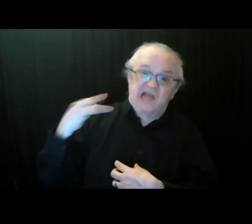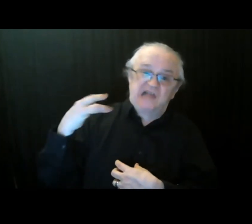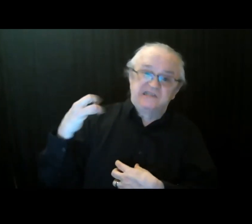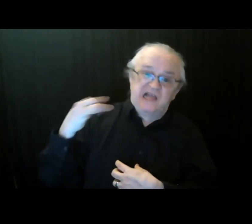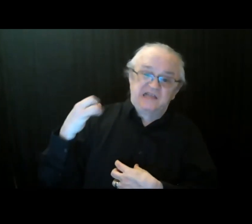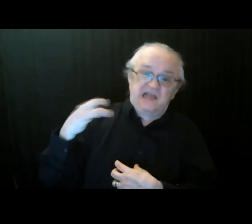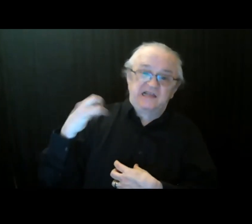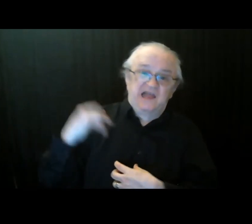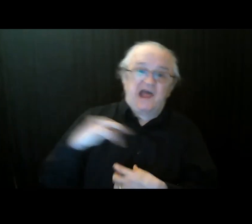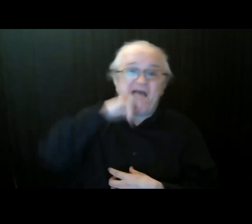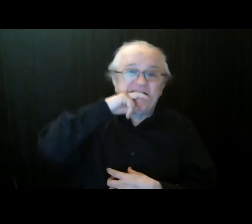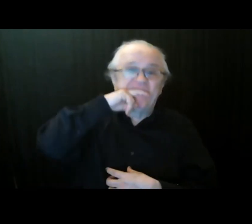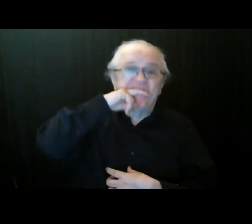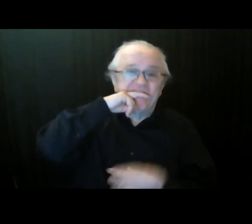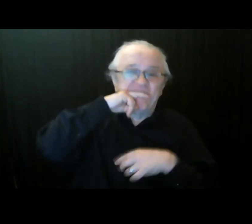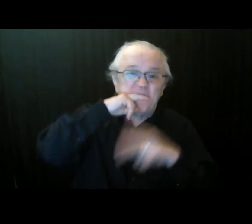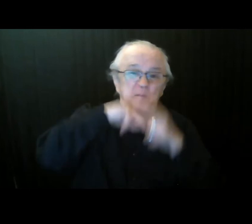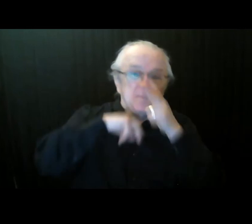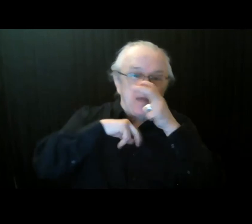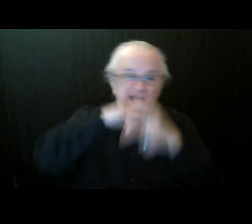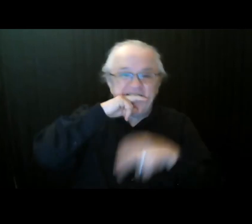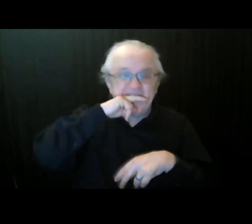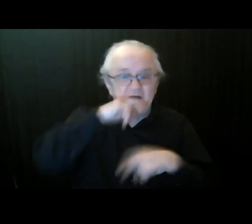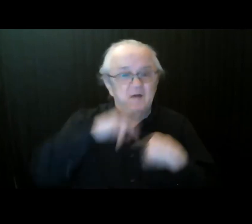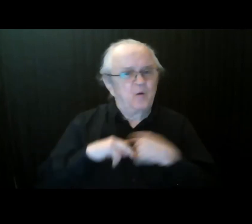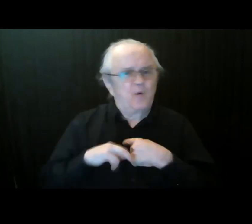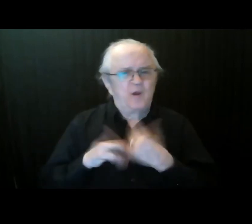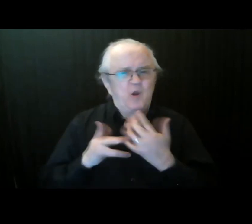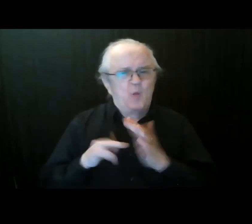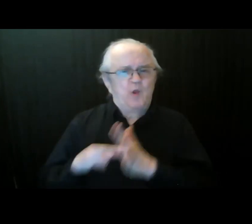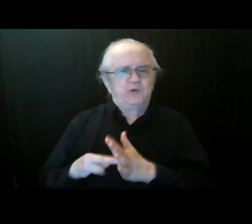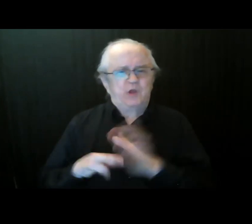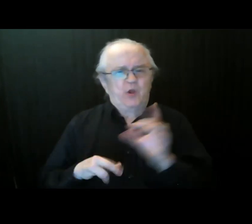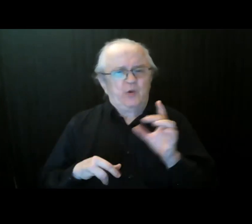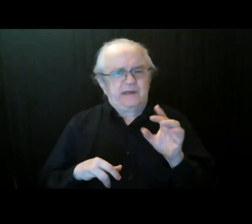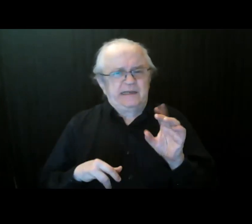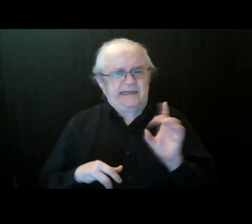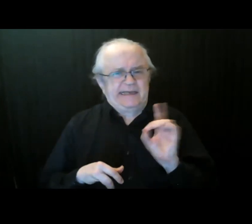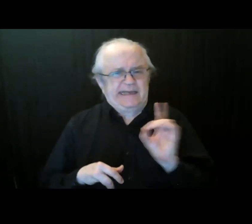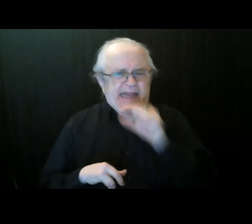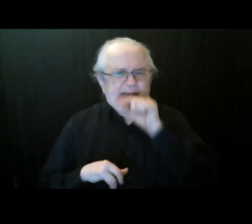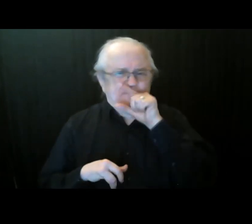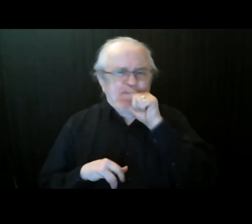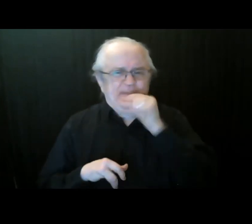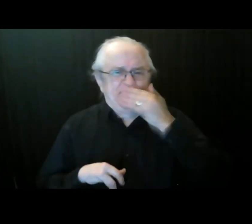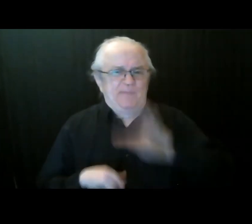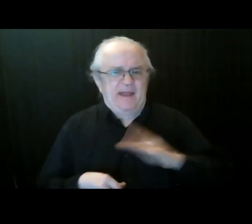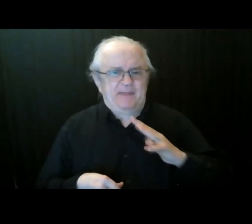in her mouth, because we wanted Dickie Peep to have better manners. It was time for us to go to